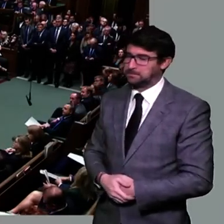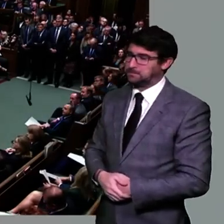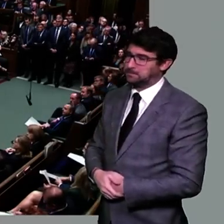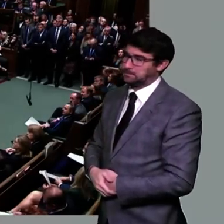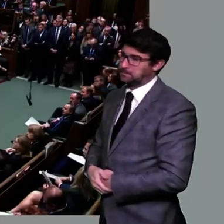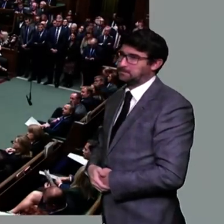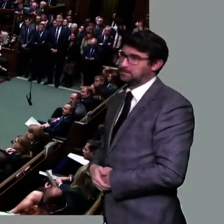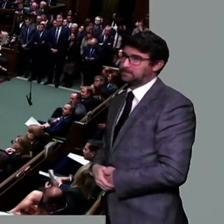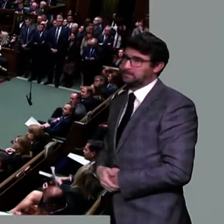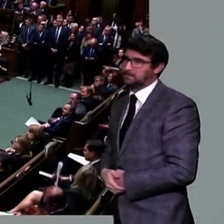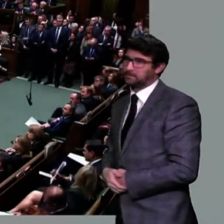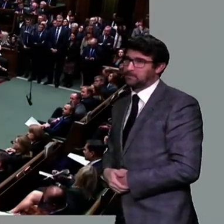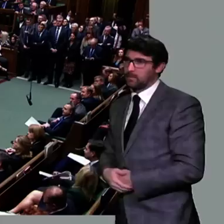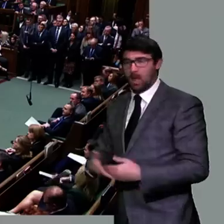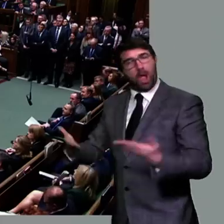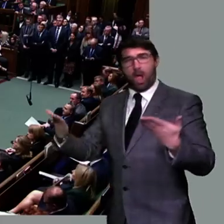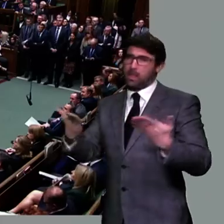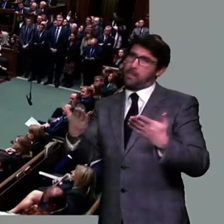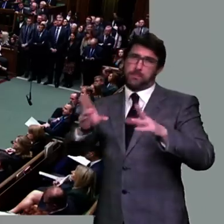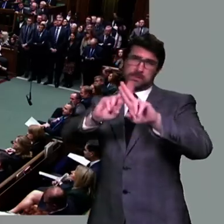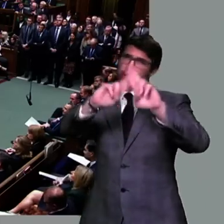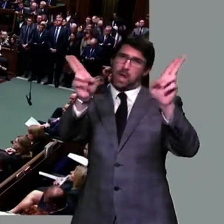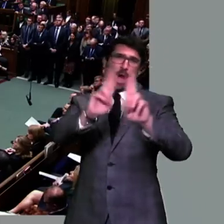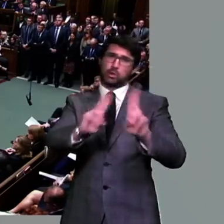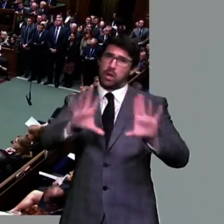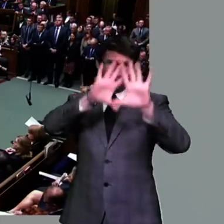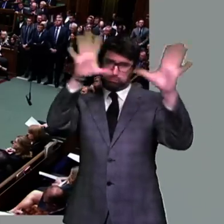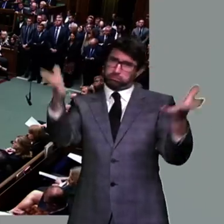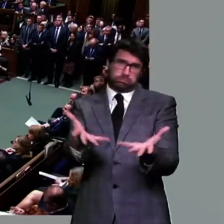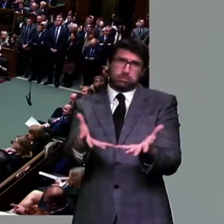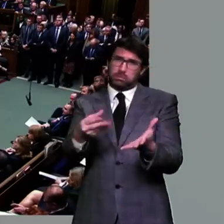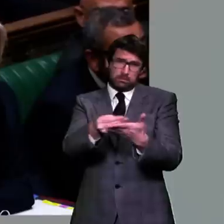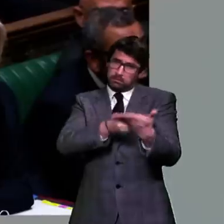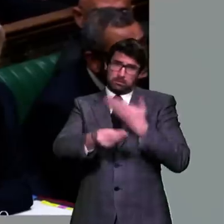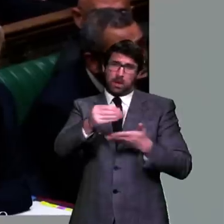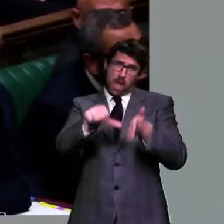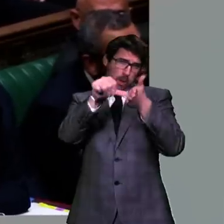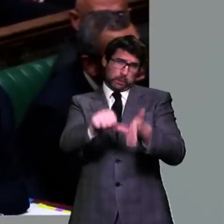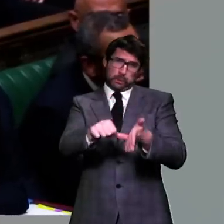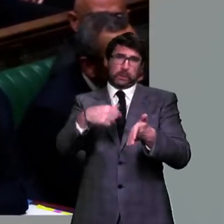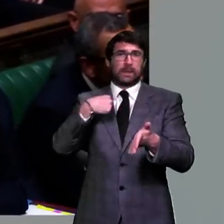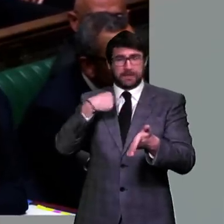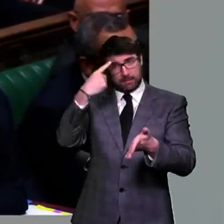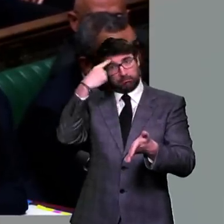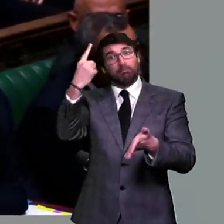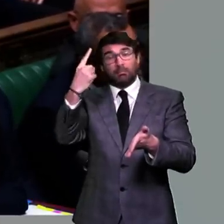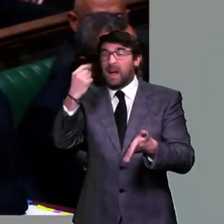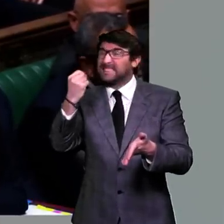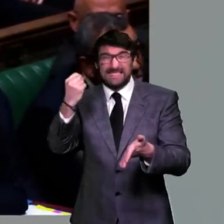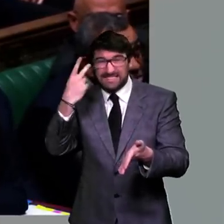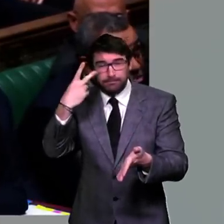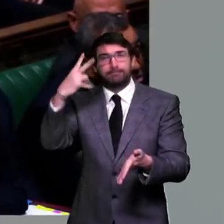very difficult economic times. I took the decision I had to in the interest of